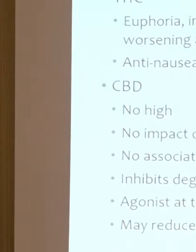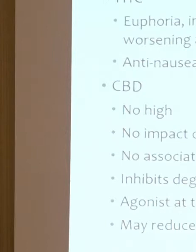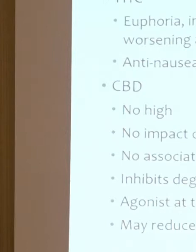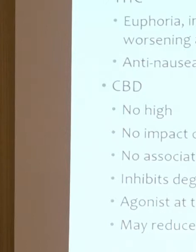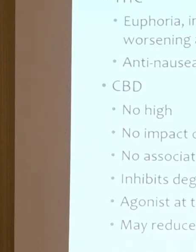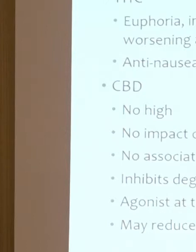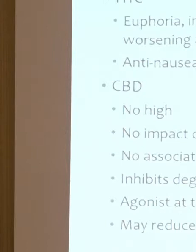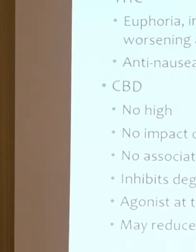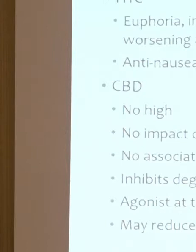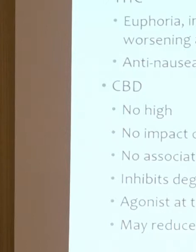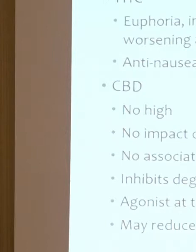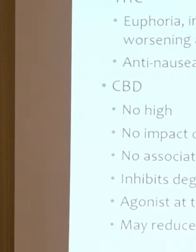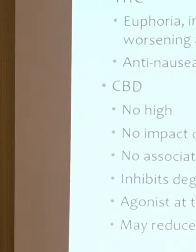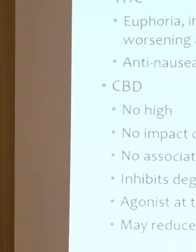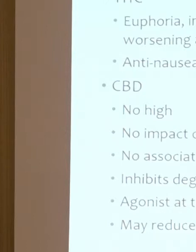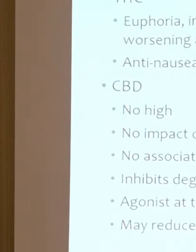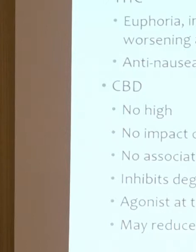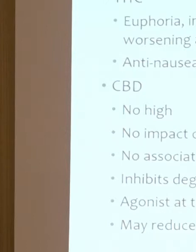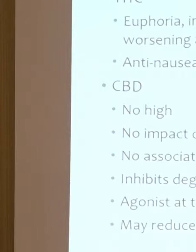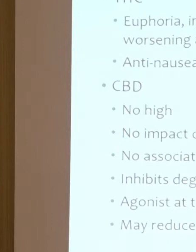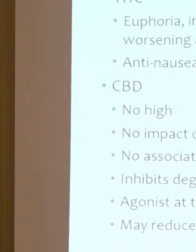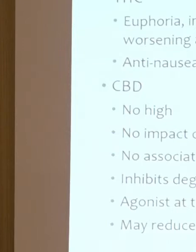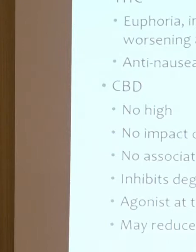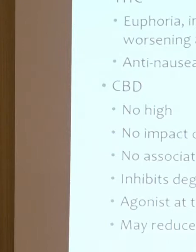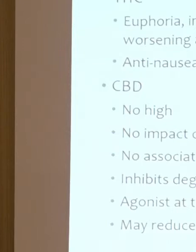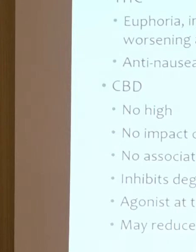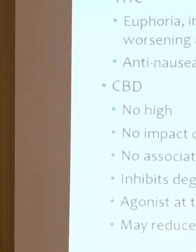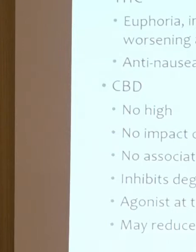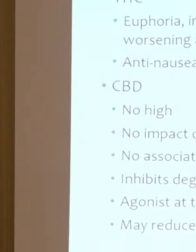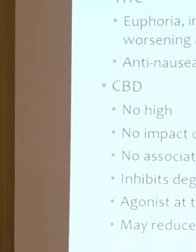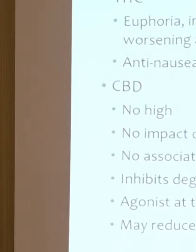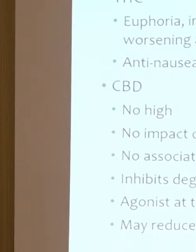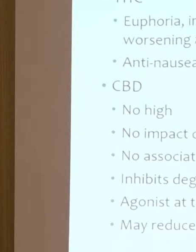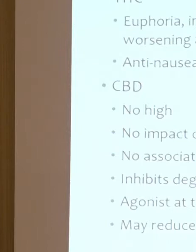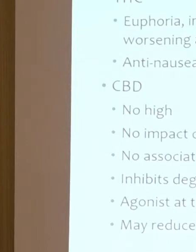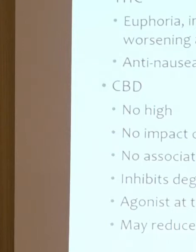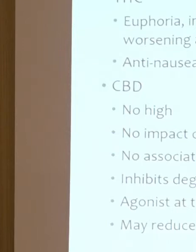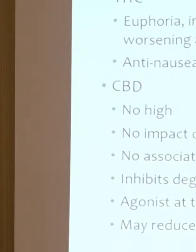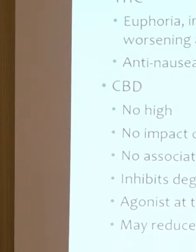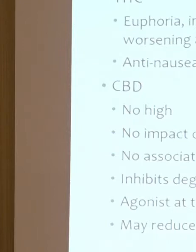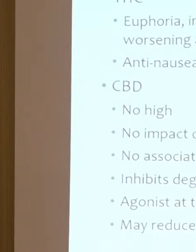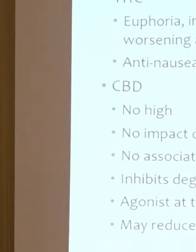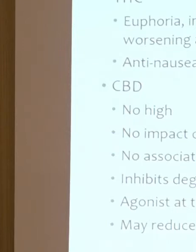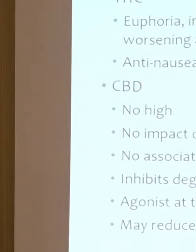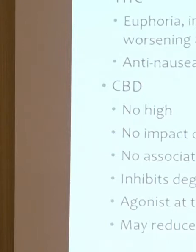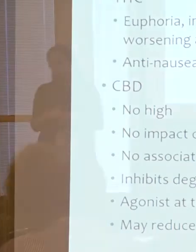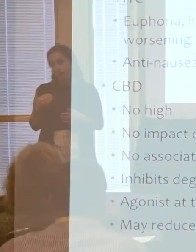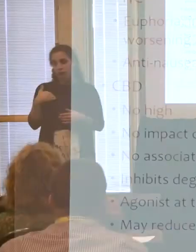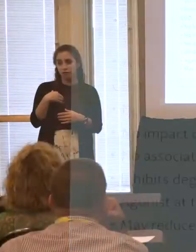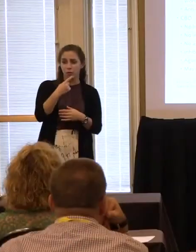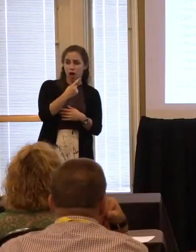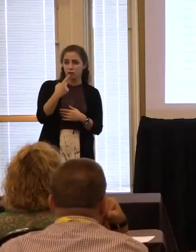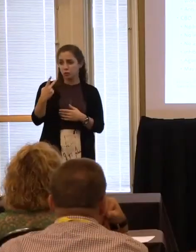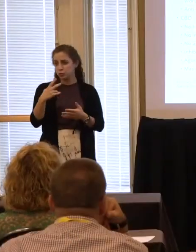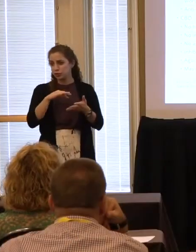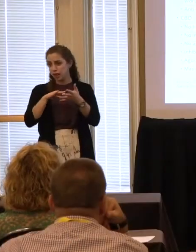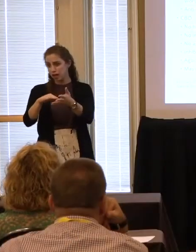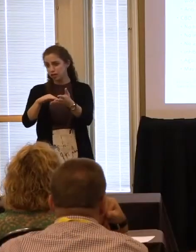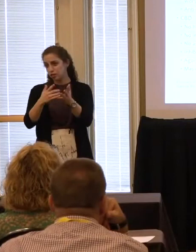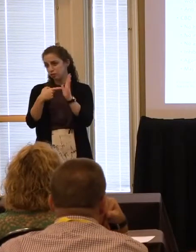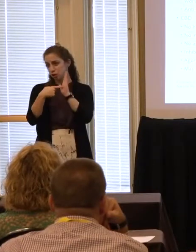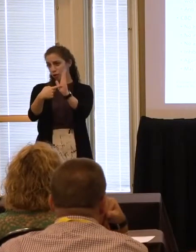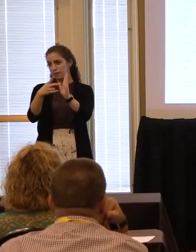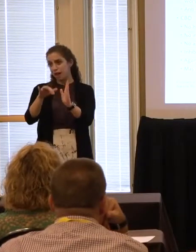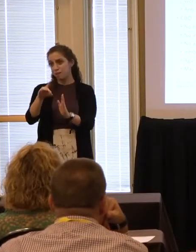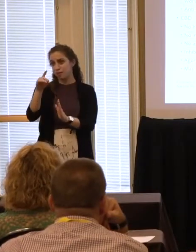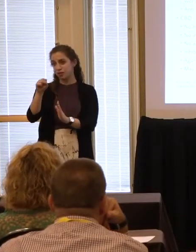And they're using this receptor. And so it may also reduce anxiety. We have 1 or 2 studies showing this, but the dose